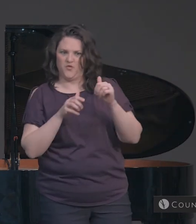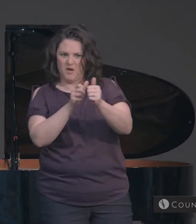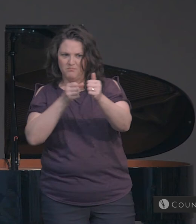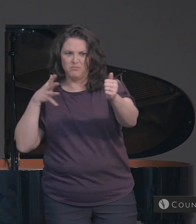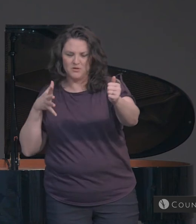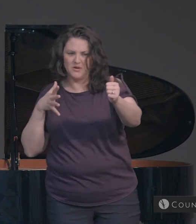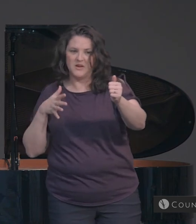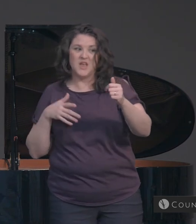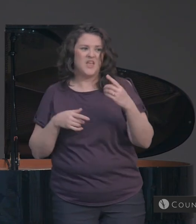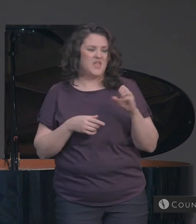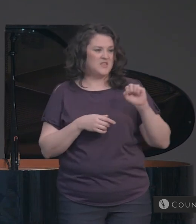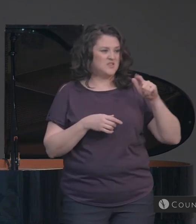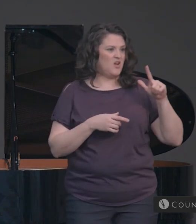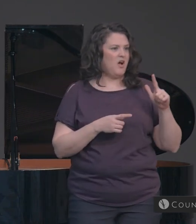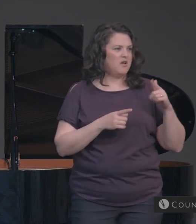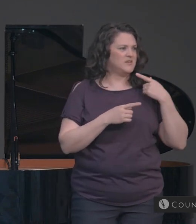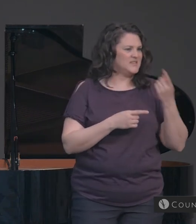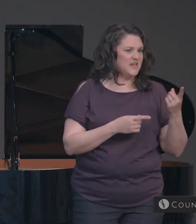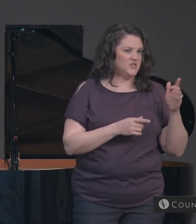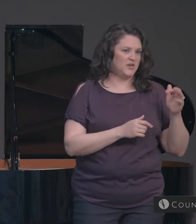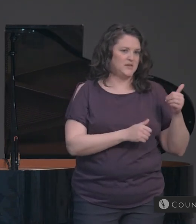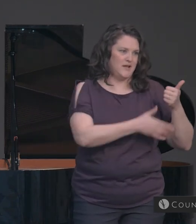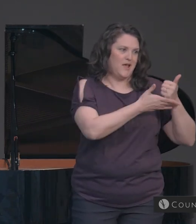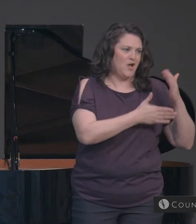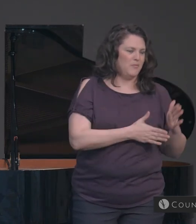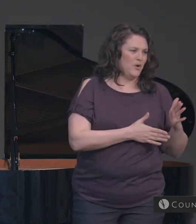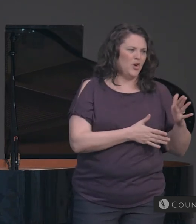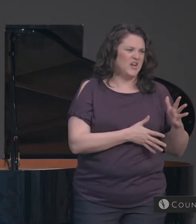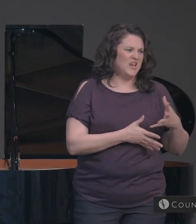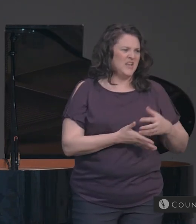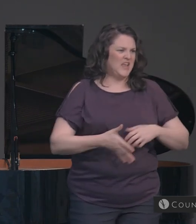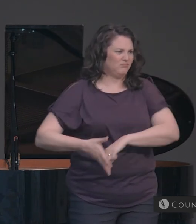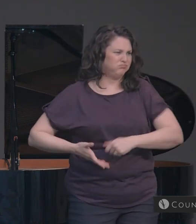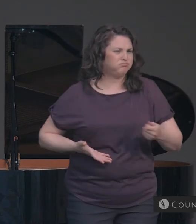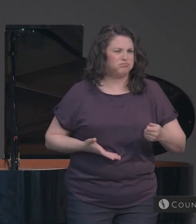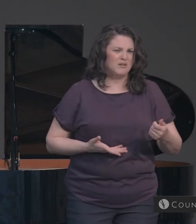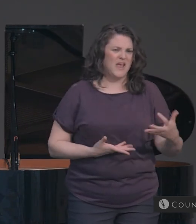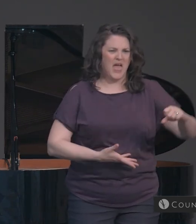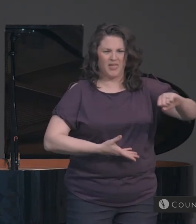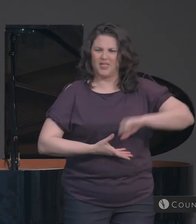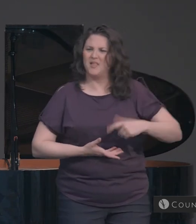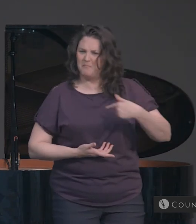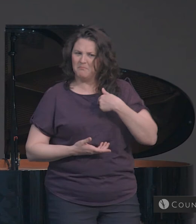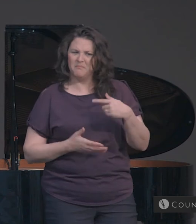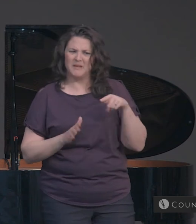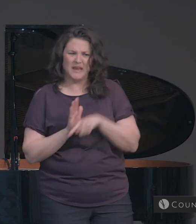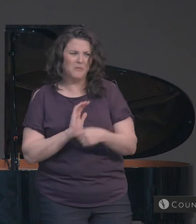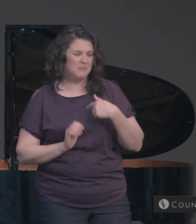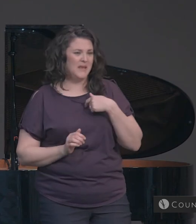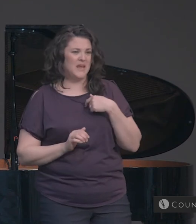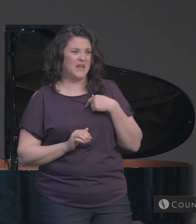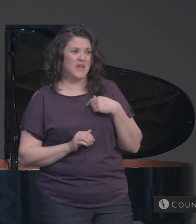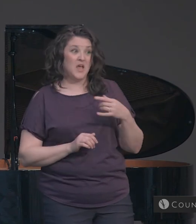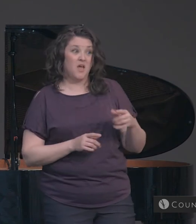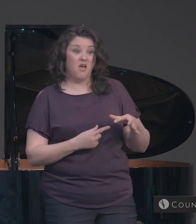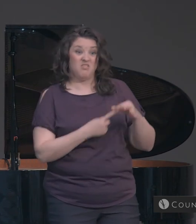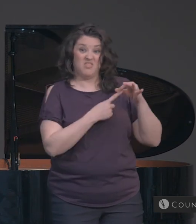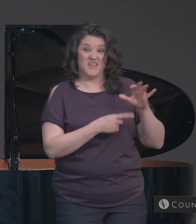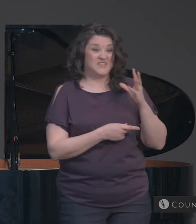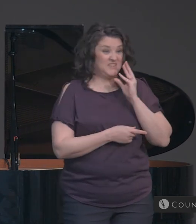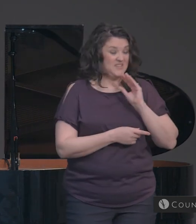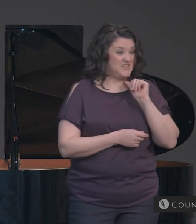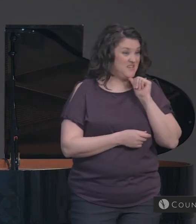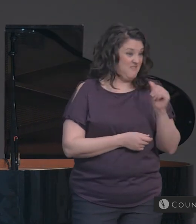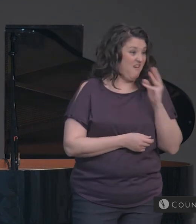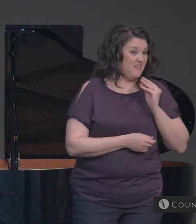his armor bearer, 'Draw your sword and thrust me through with it, lest these uncircumcised come and thrust me through and mistreat